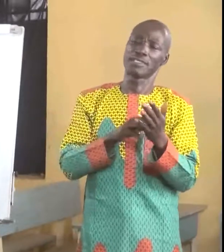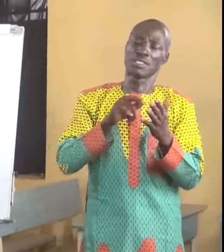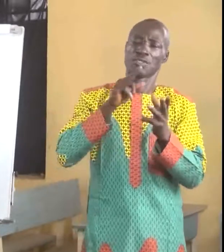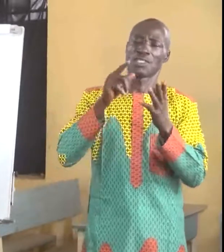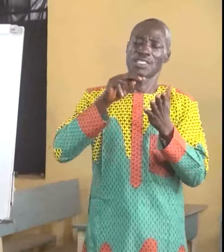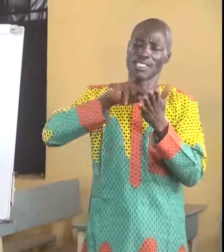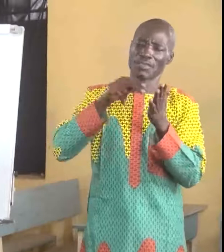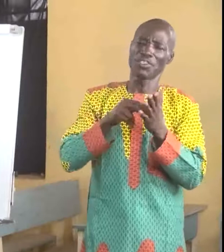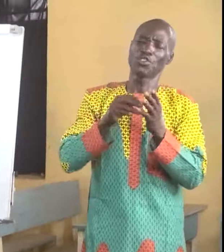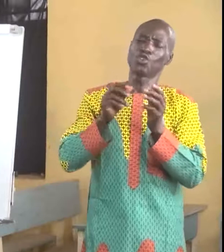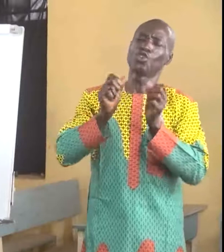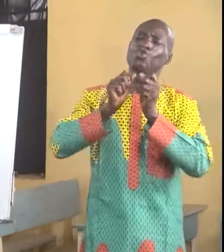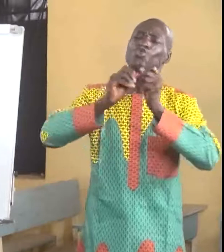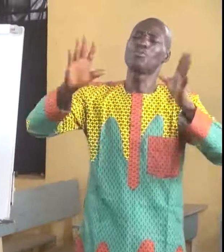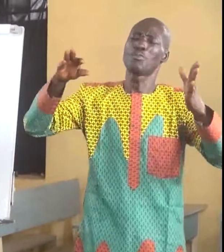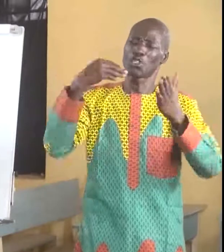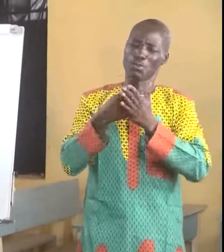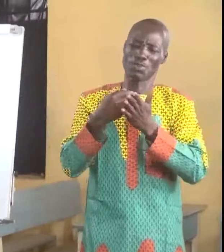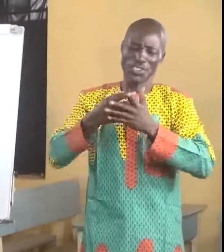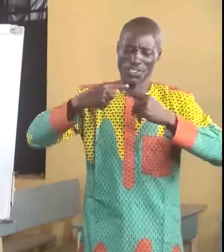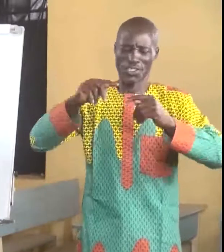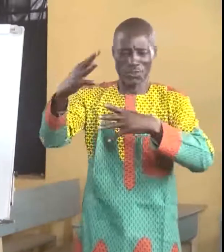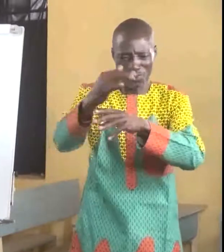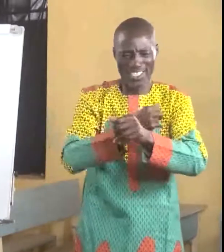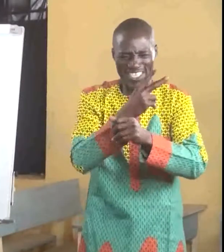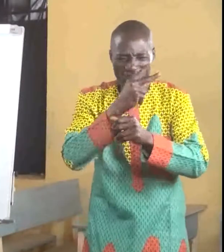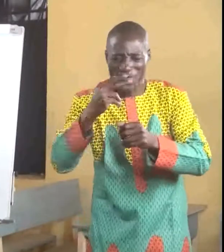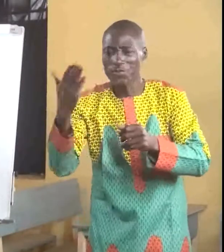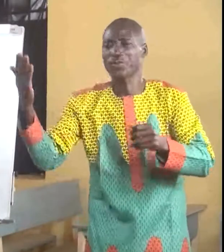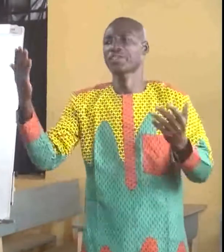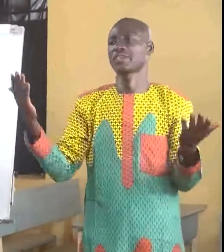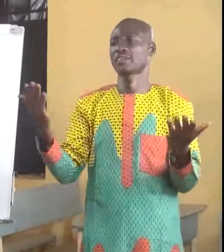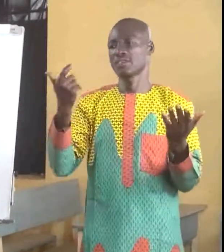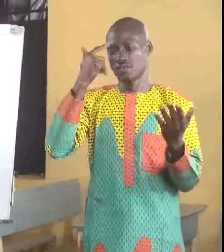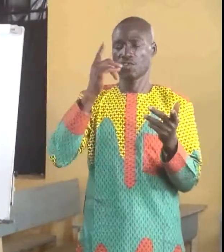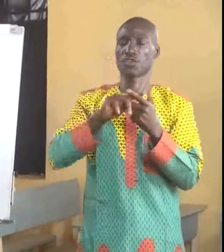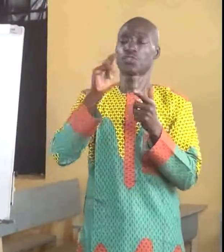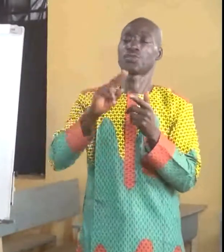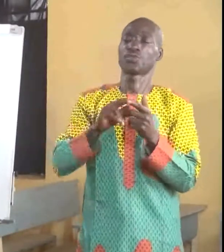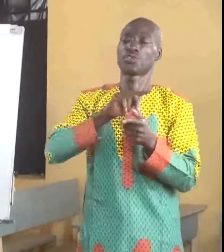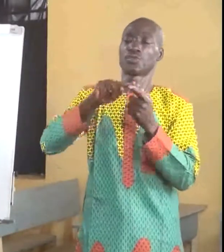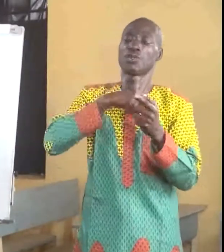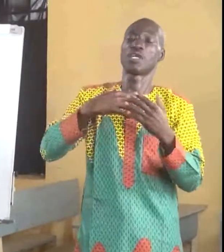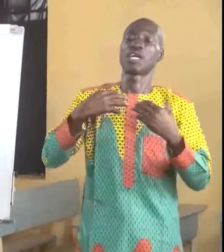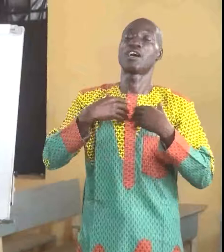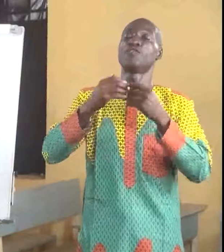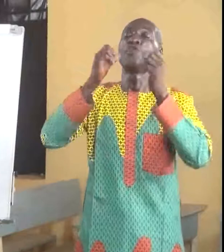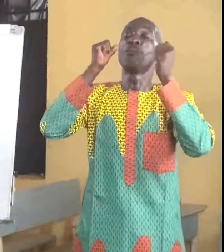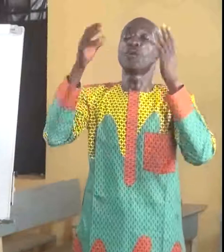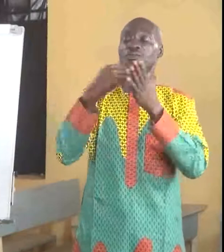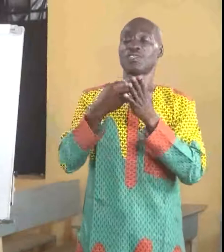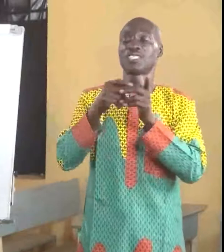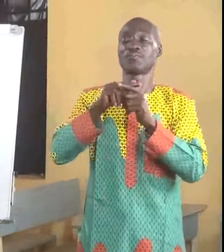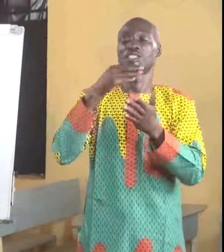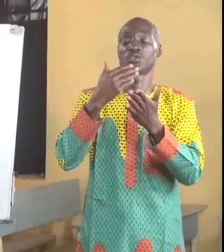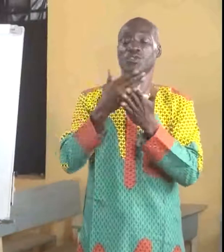inflation means too much money pursuing too few goods. When there is too much money in circulation, but the goods and